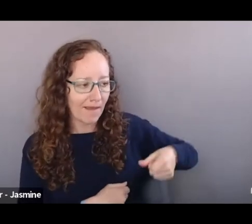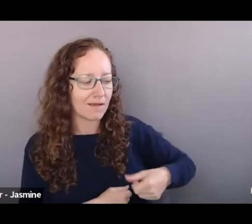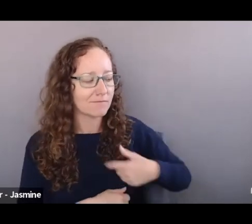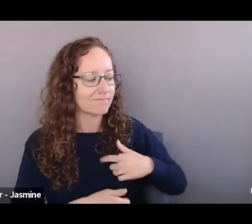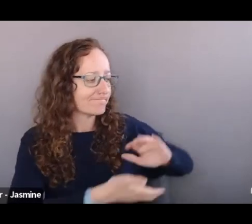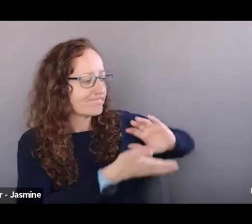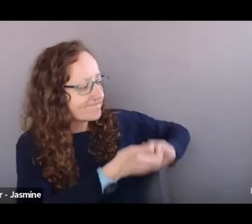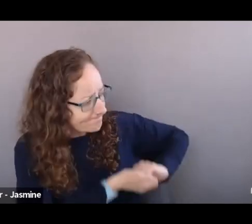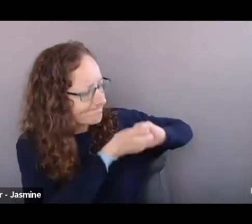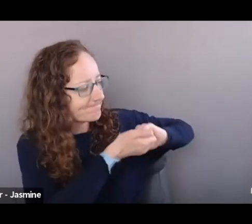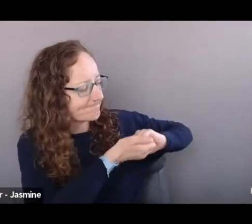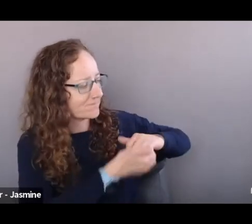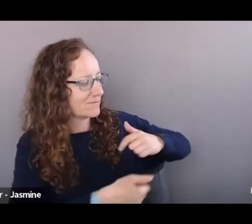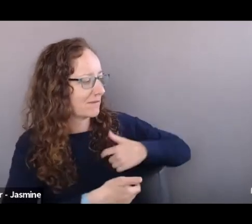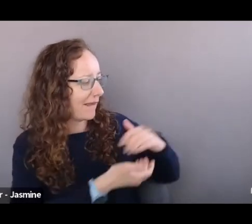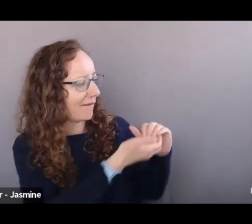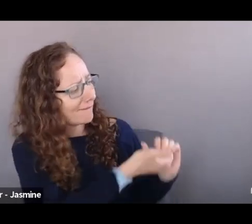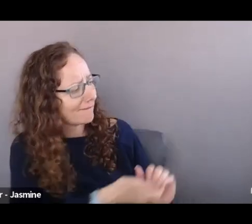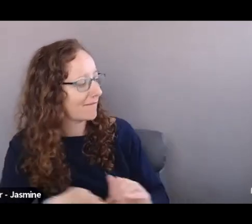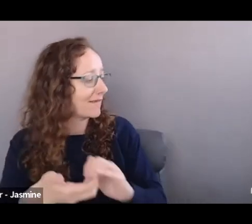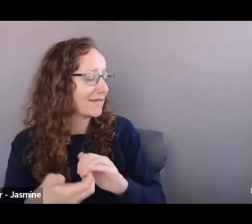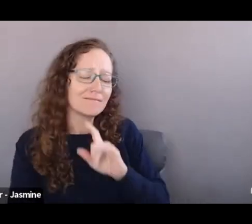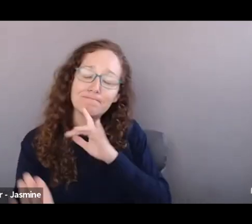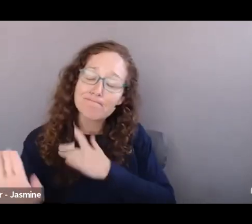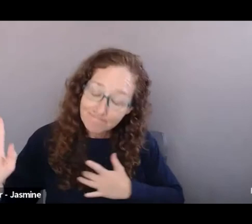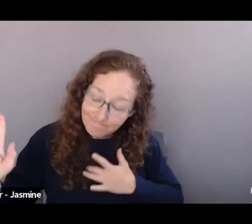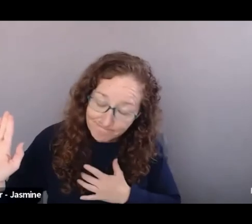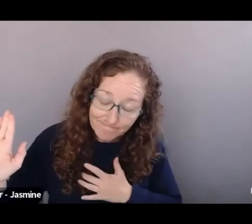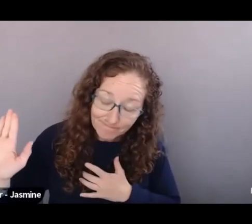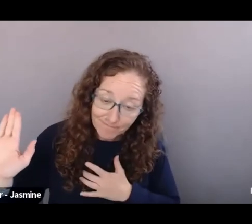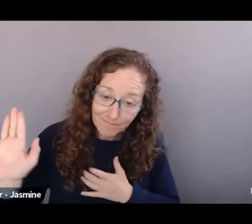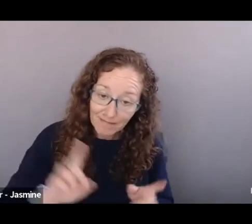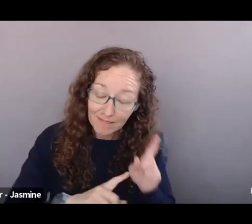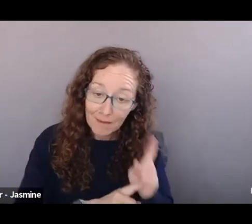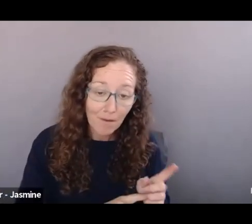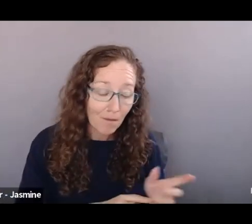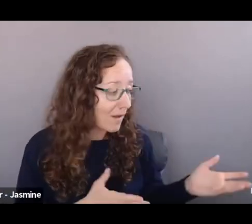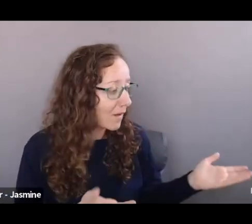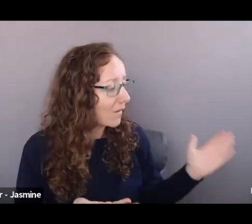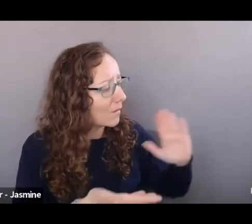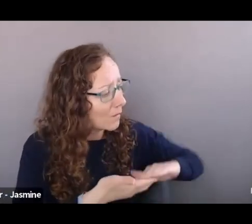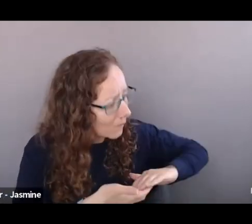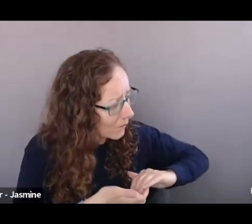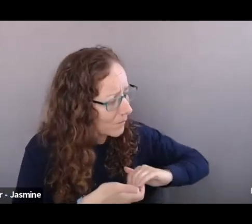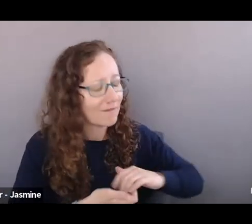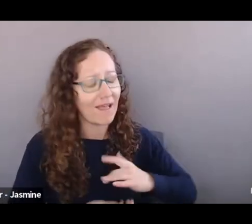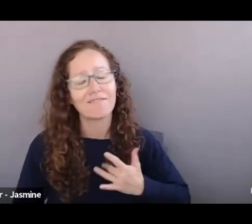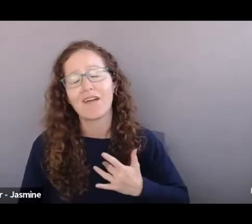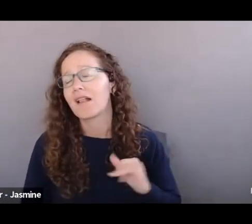hers, and I swear, that moment was like a cool drink of water.